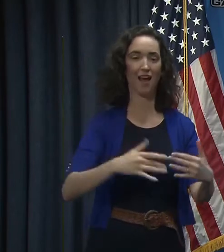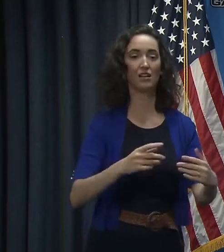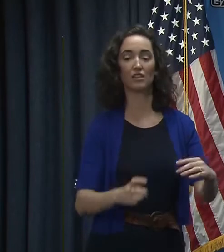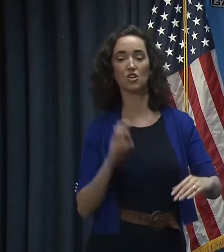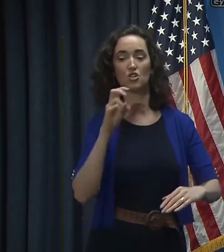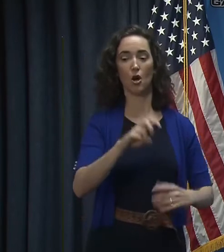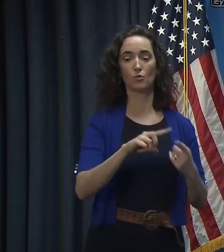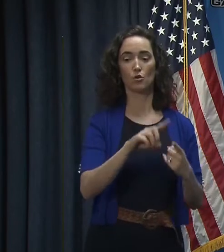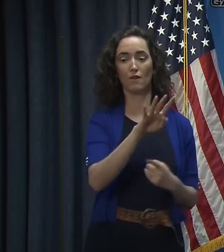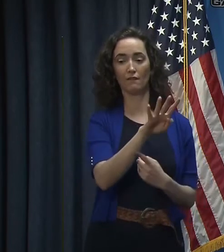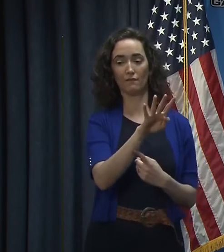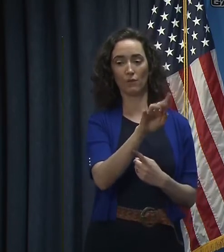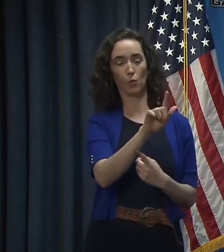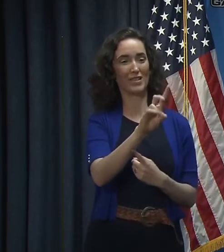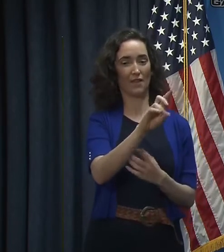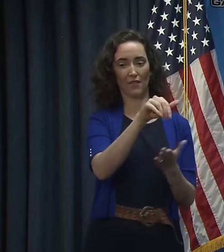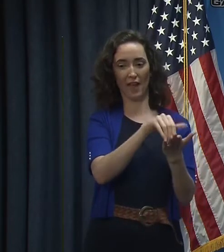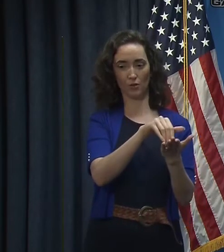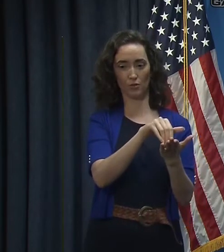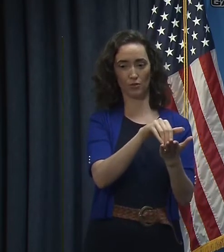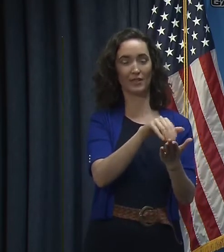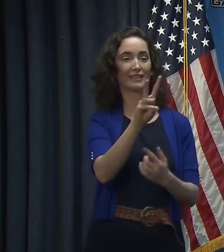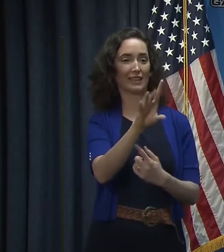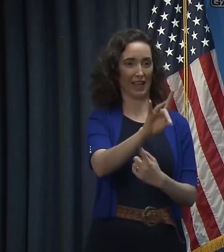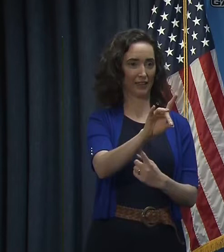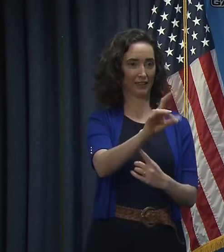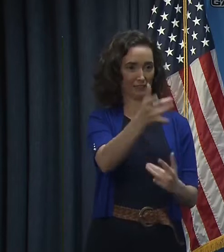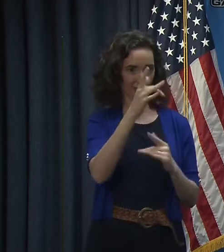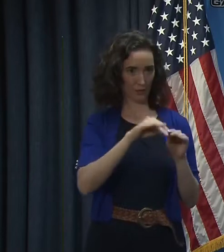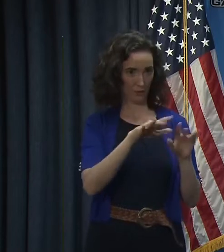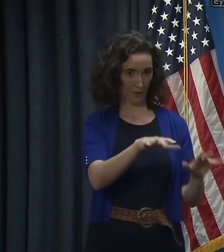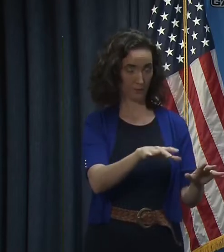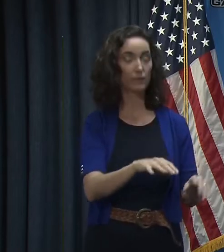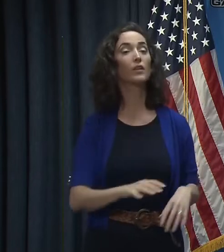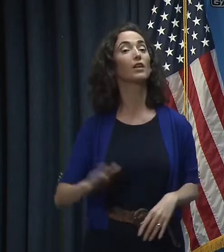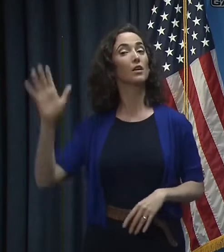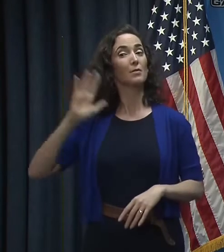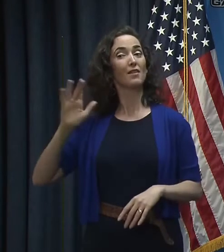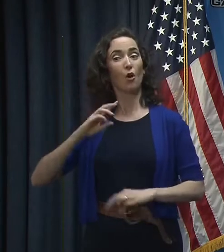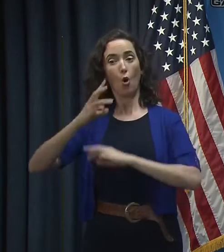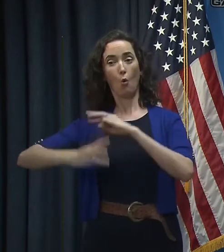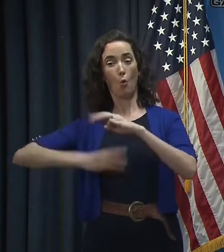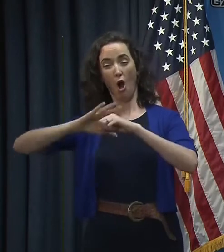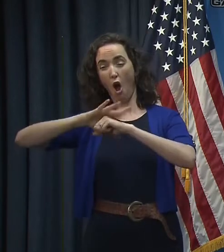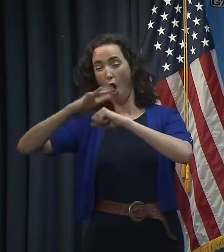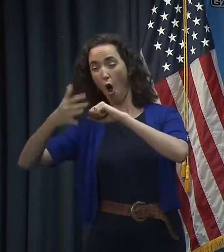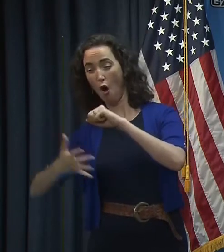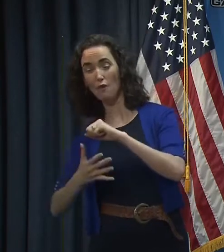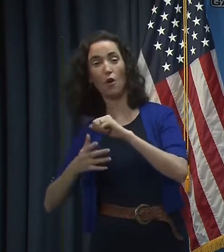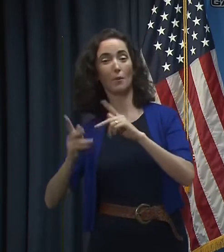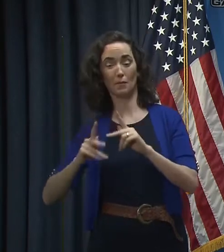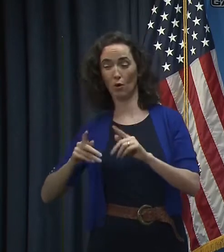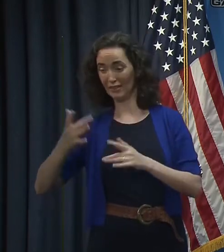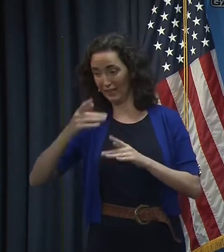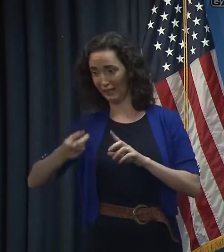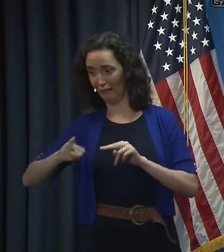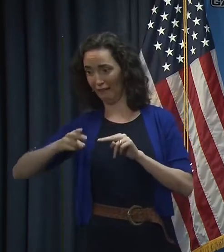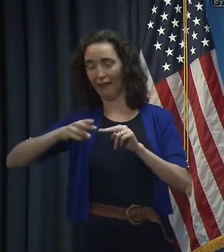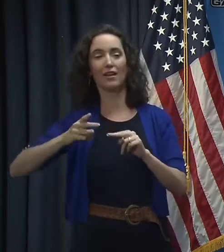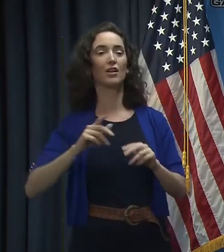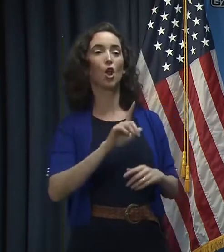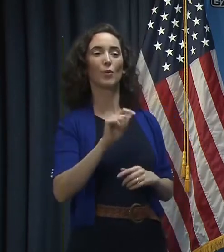And for a while there, Louisiana had the highest growth rate in the world and the second most cases per capita in the